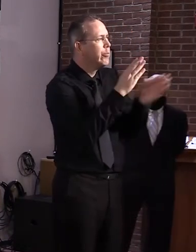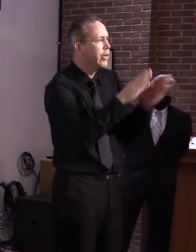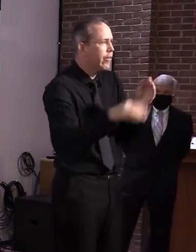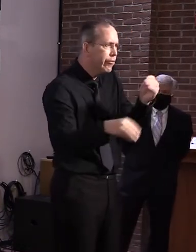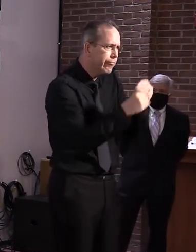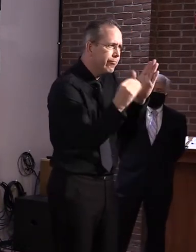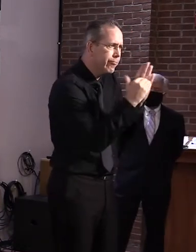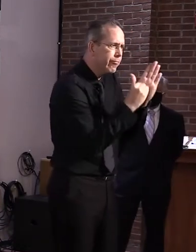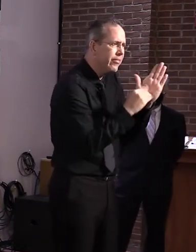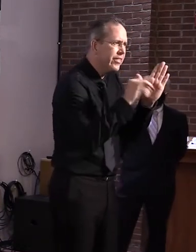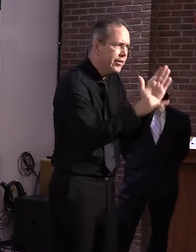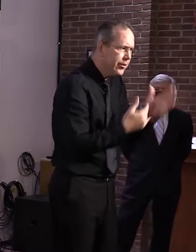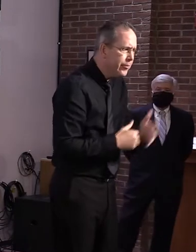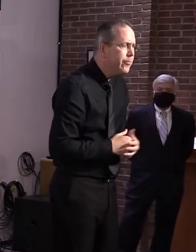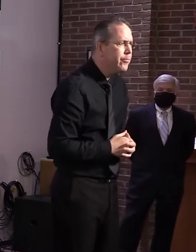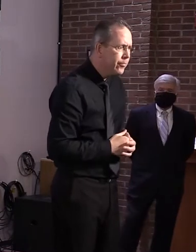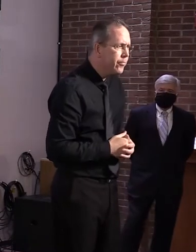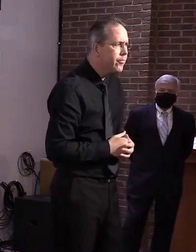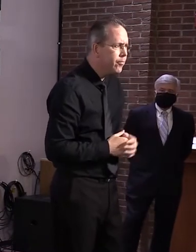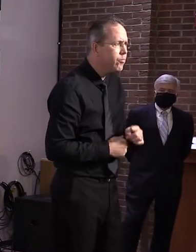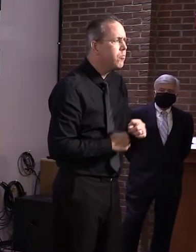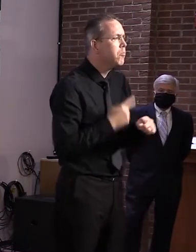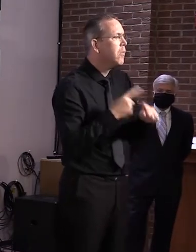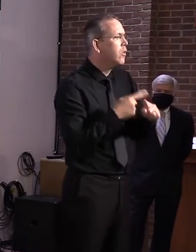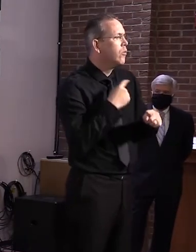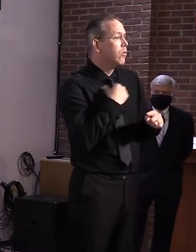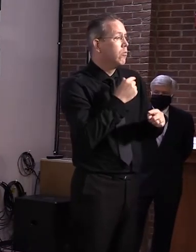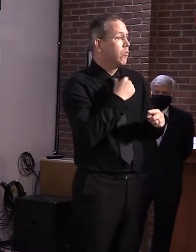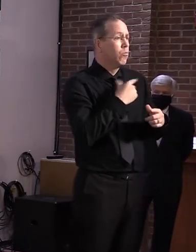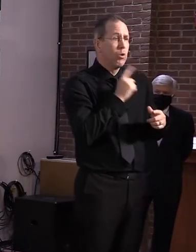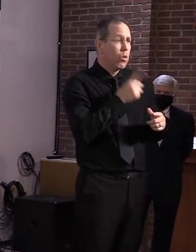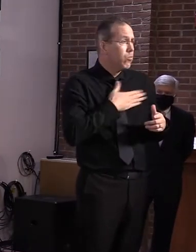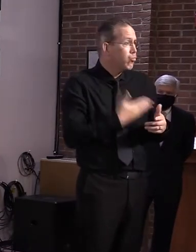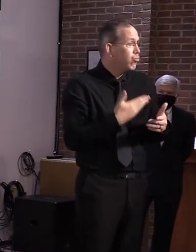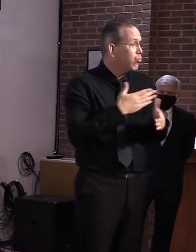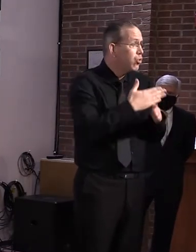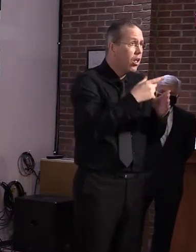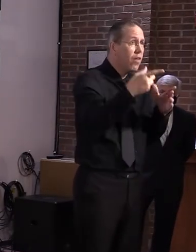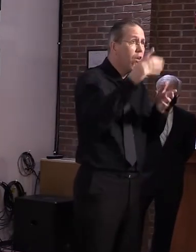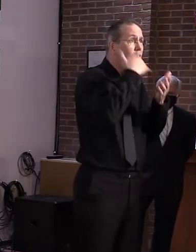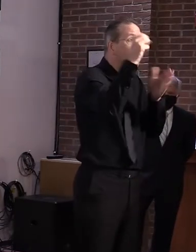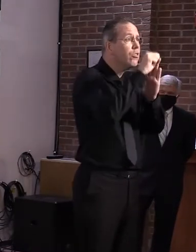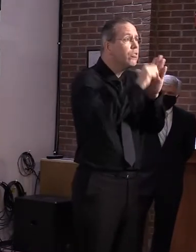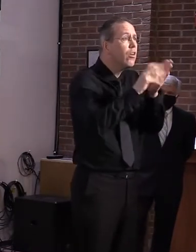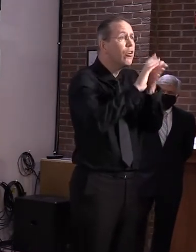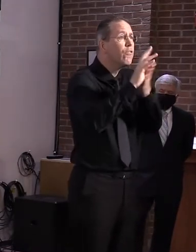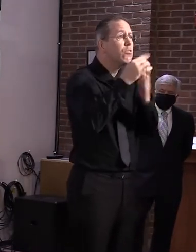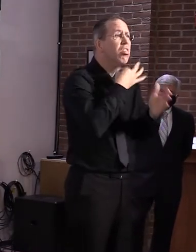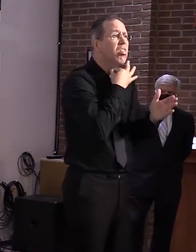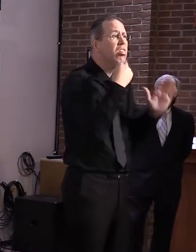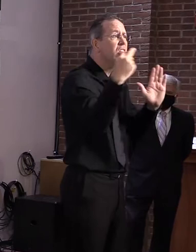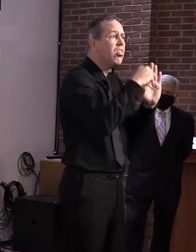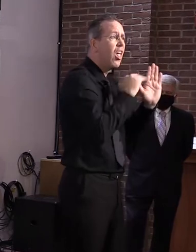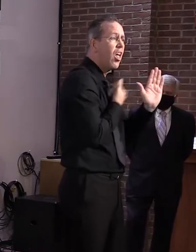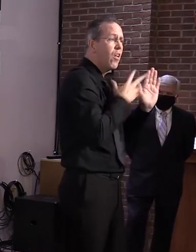as academics to share. And so I'm sure we'll learn more. The one issue that's still